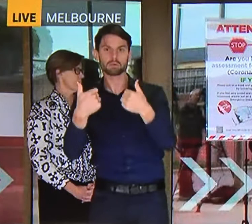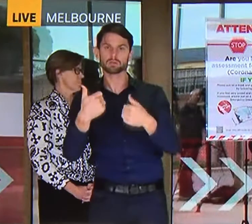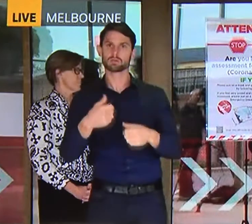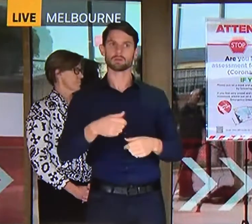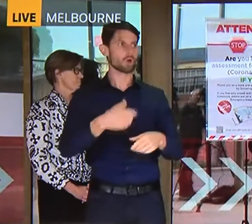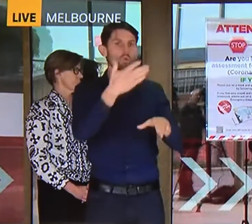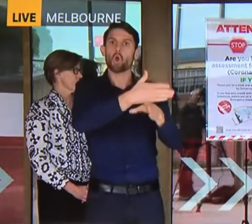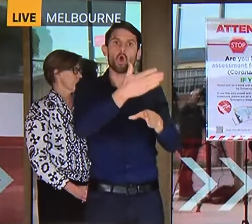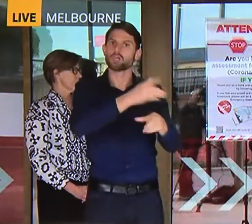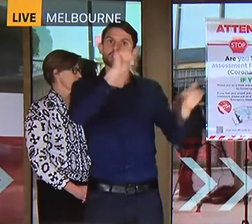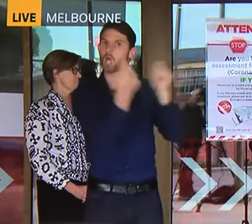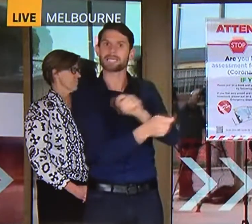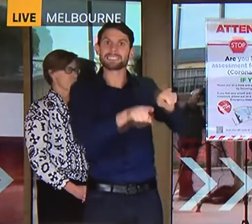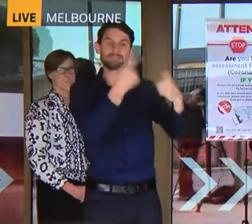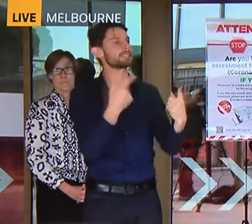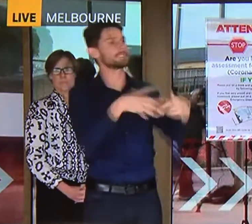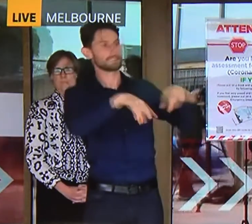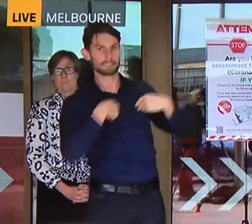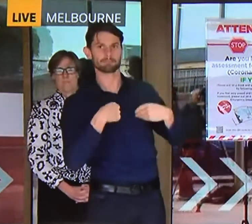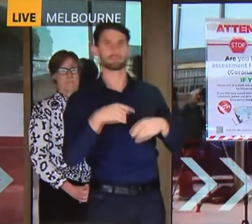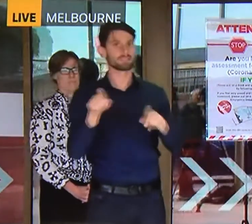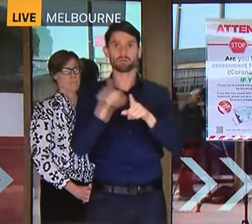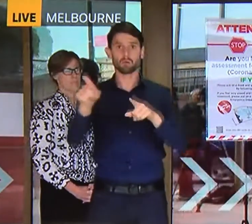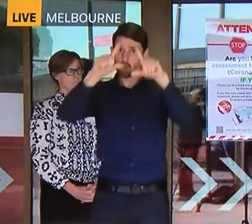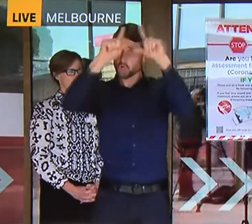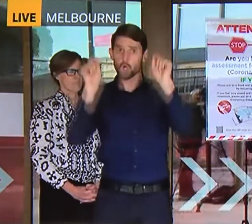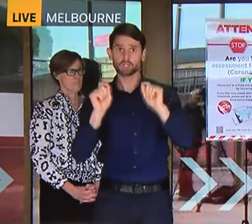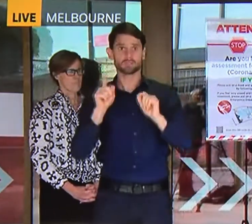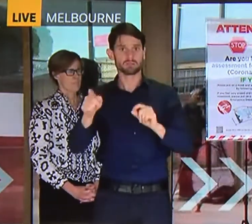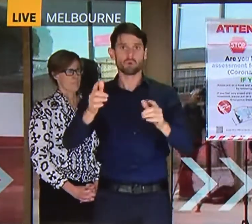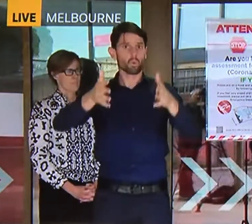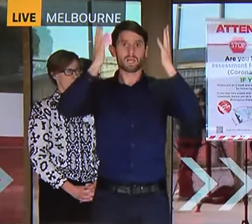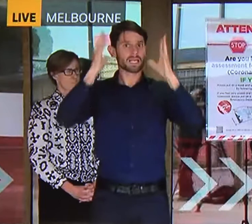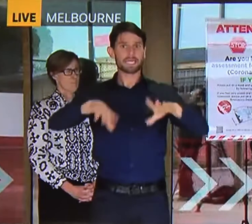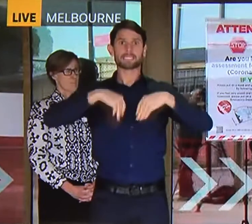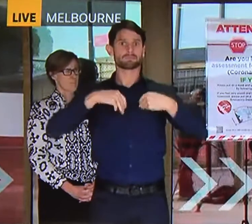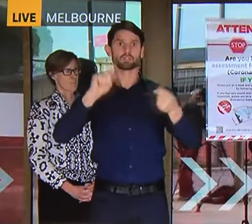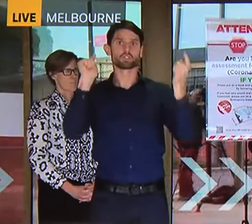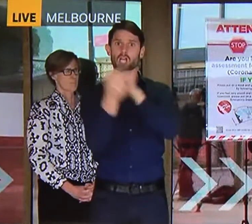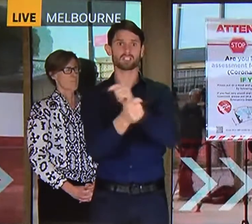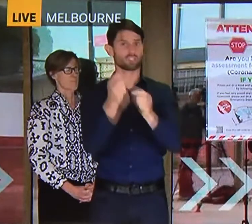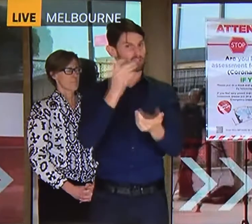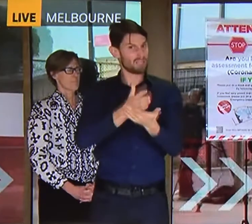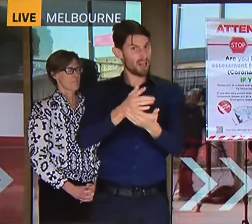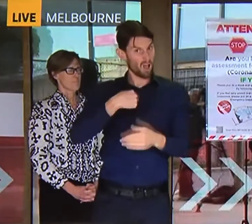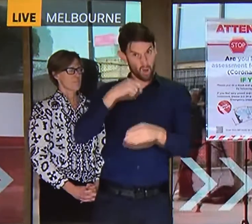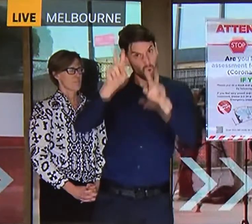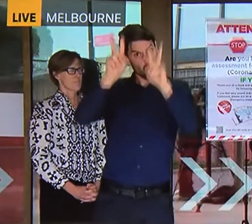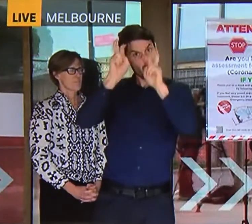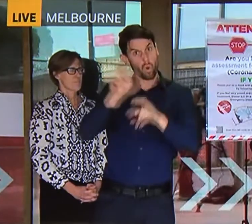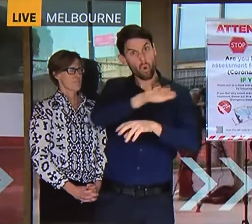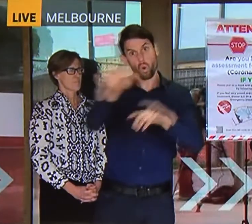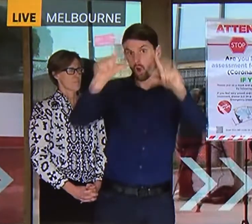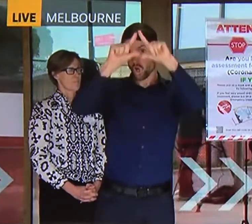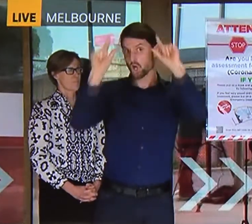just part of that, they are at the forefront of what I would call heroic leadership, and they